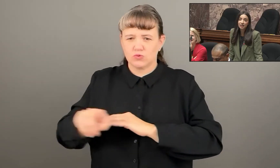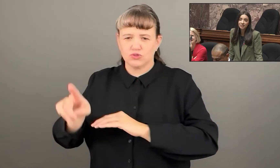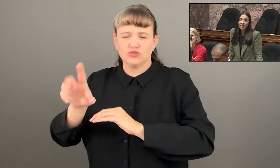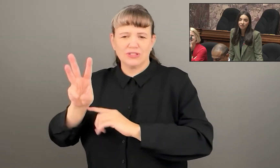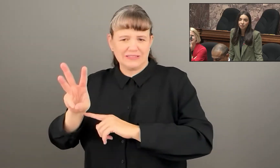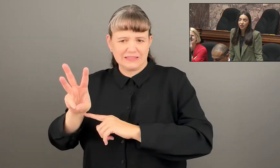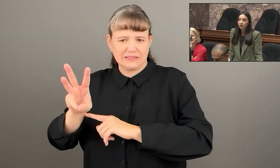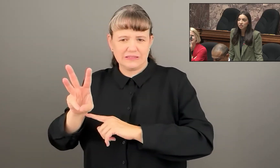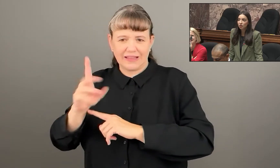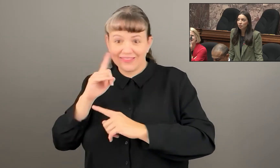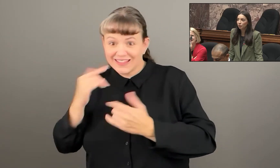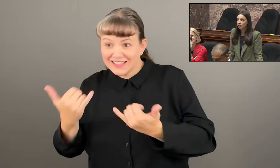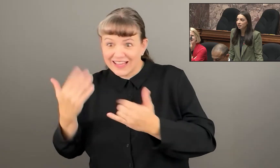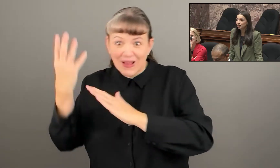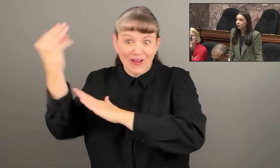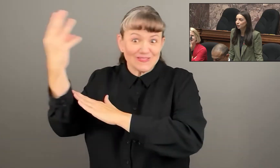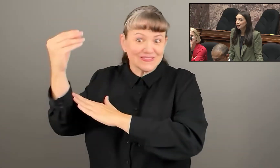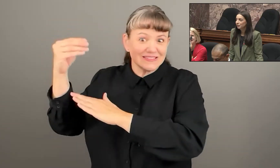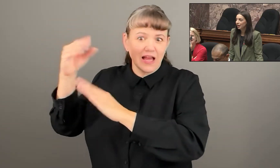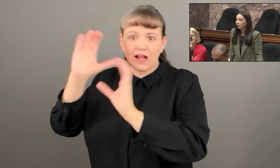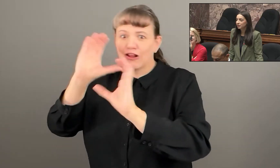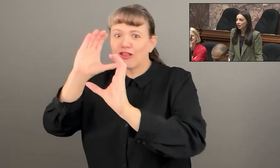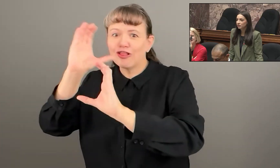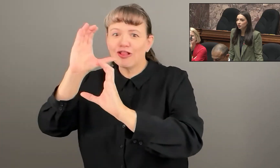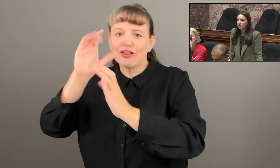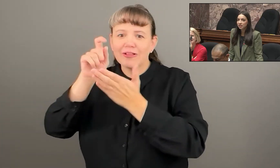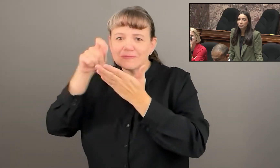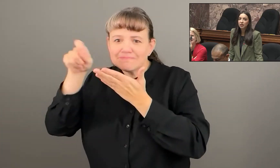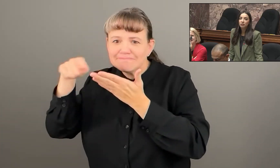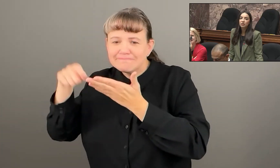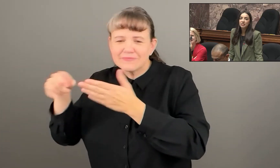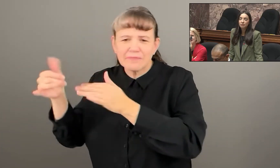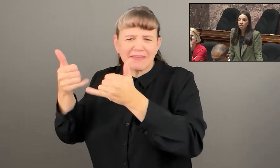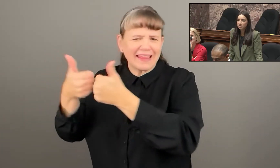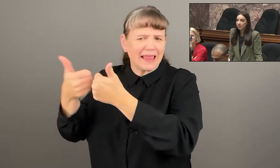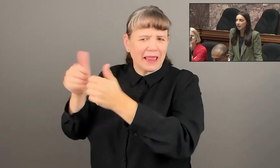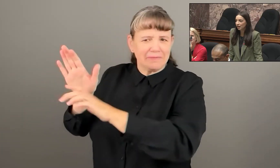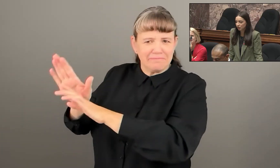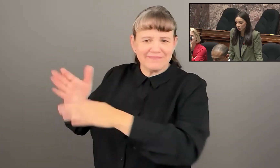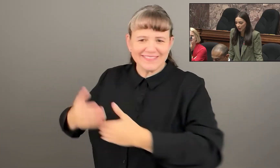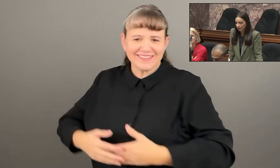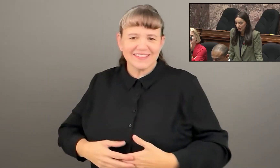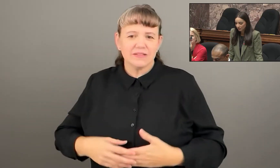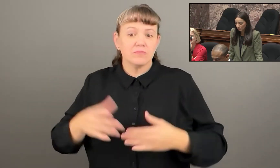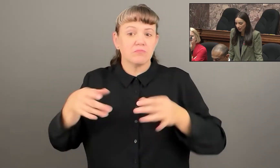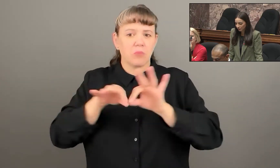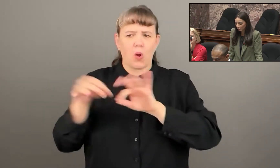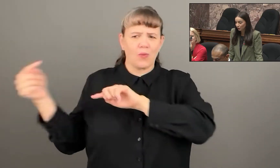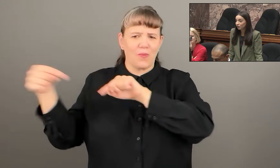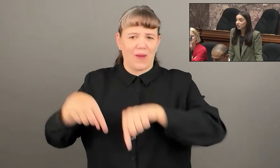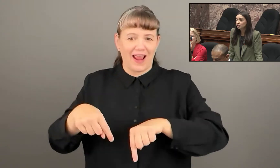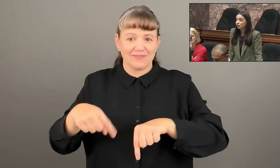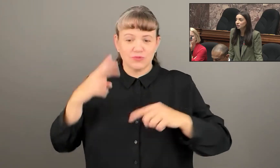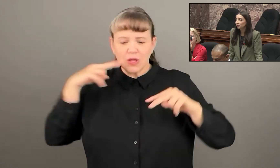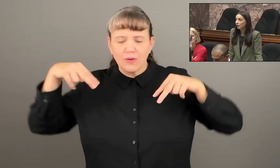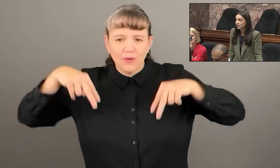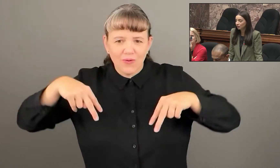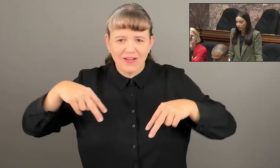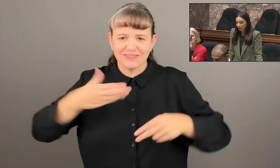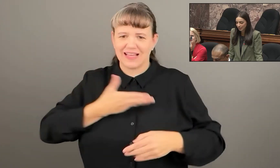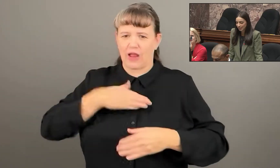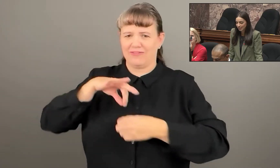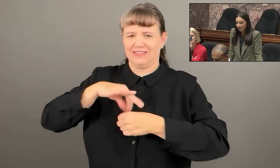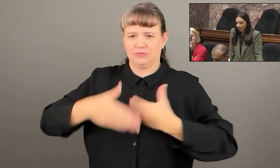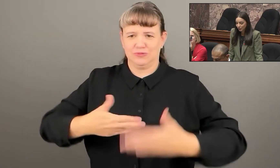Really excited to have them here. It's so important to be able to have students come here, see democracy in action, and so thankful to their teachers, their parents